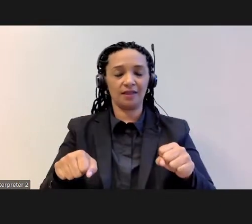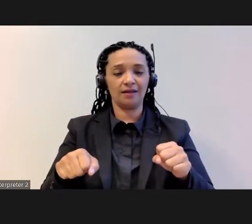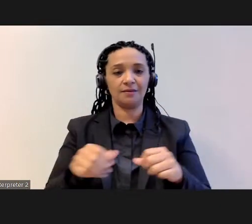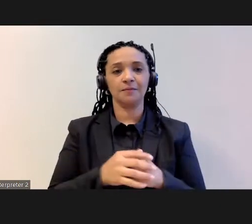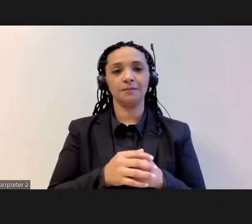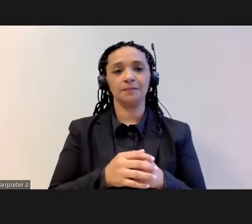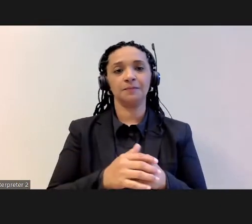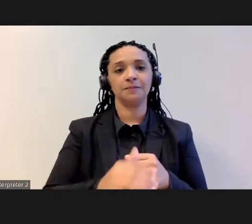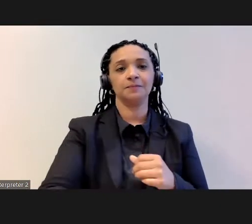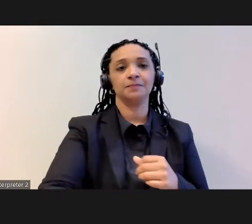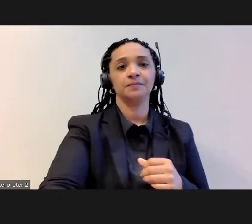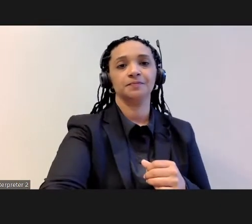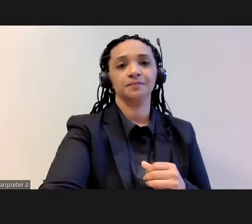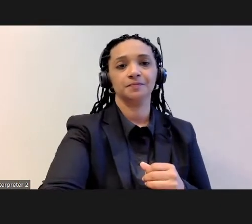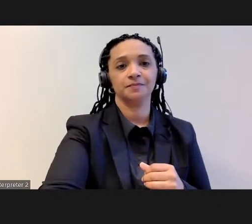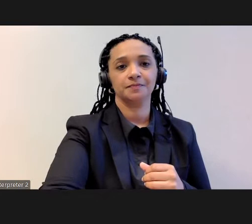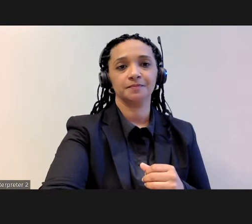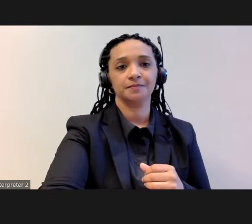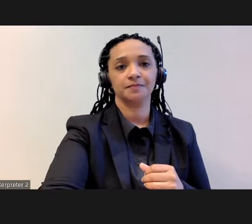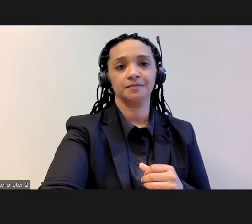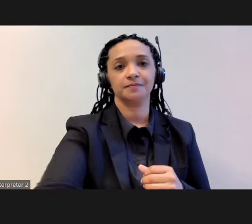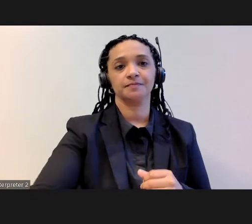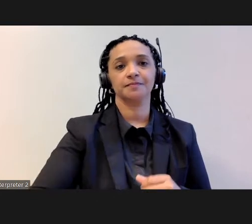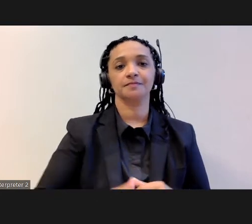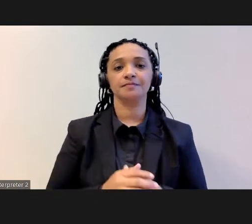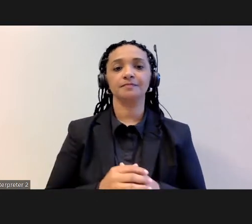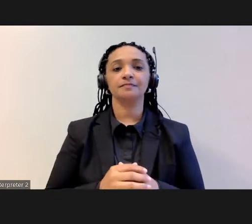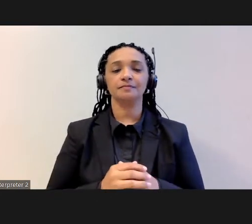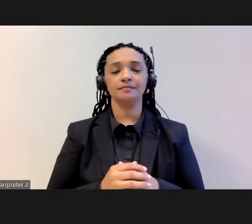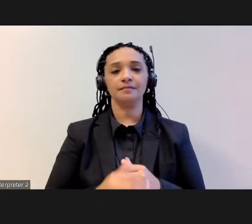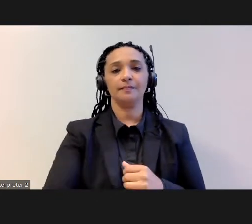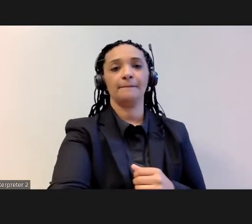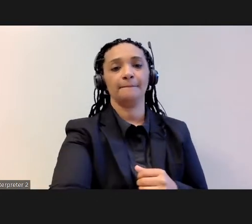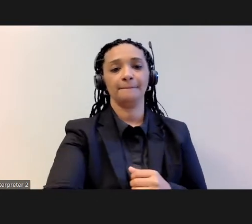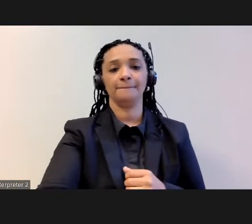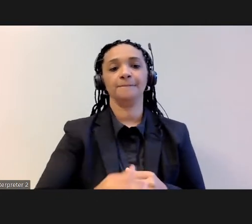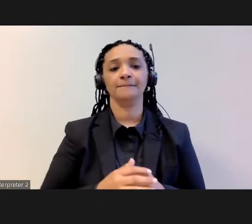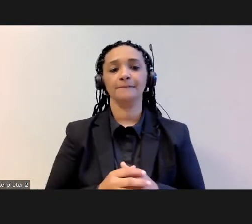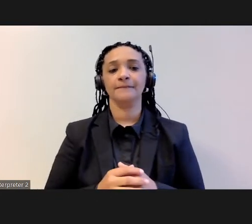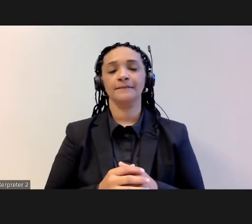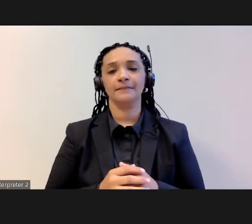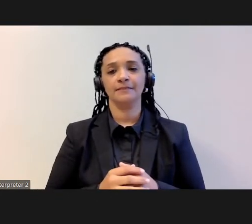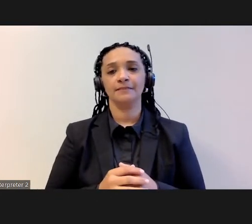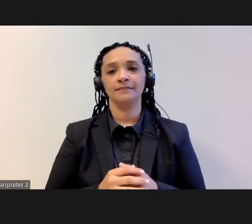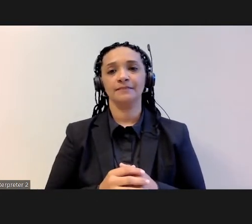of approaches that we are seeing happening at